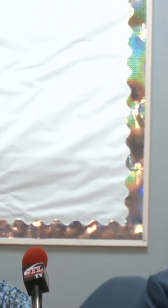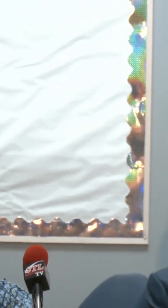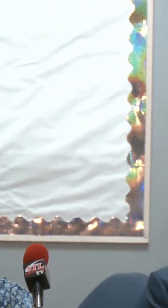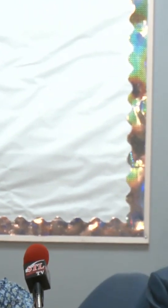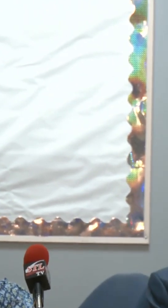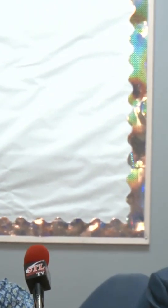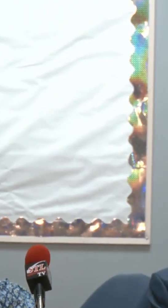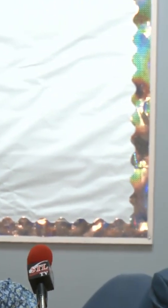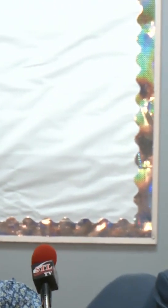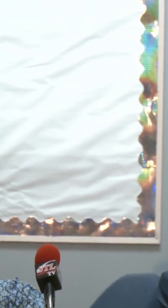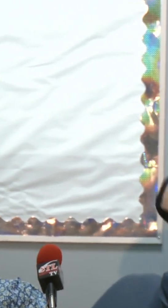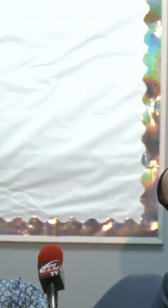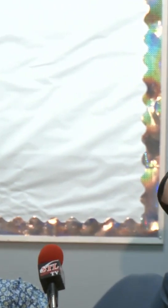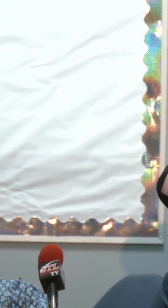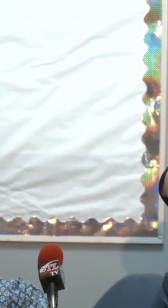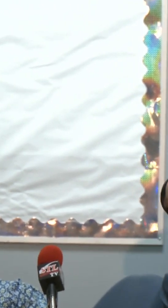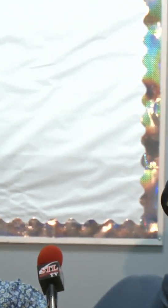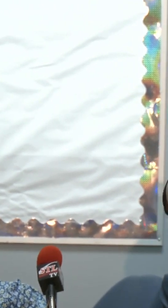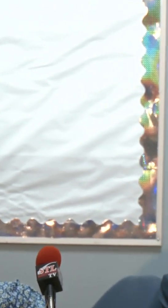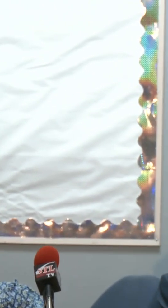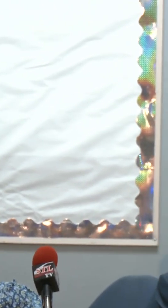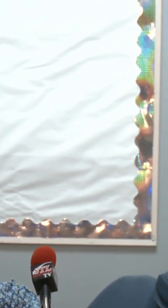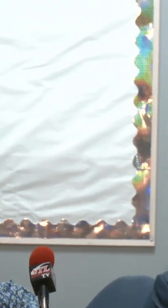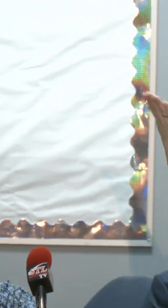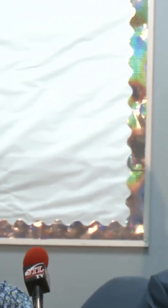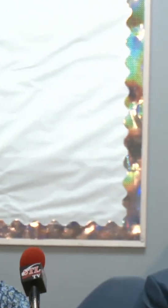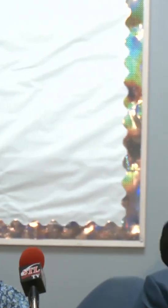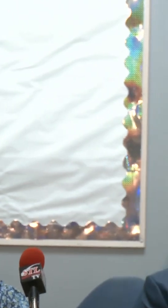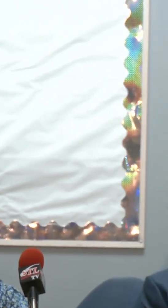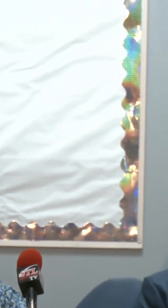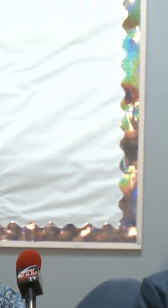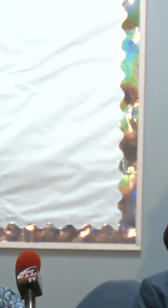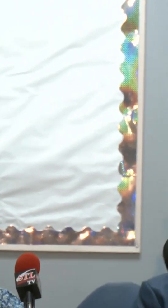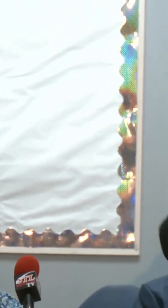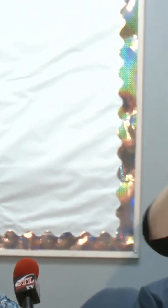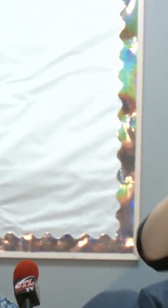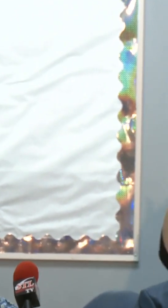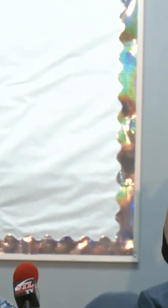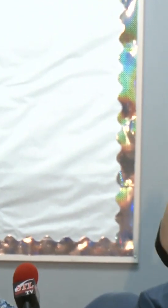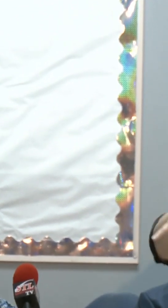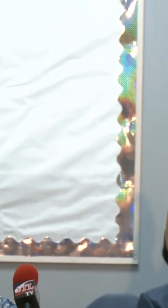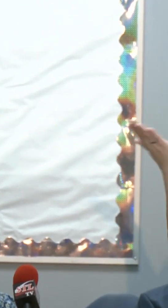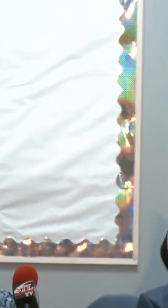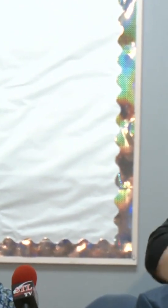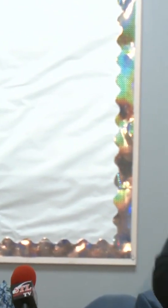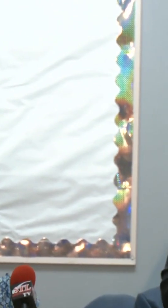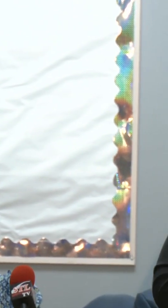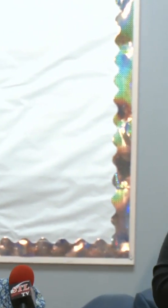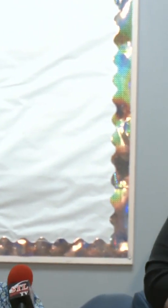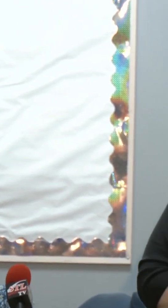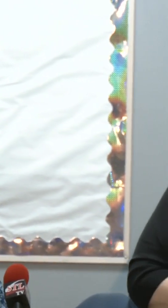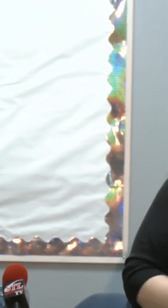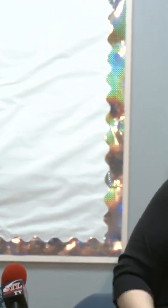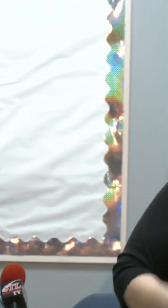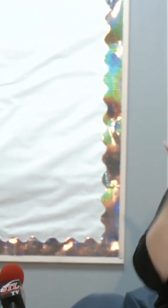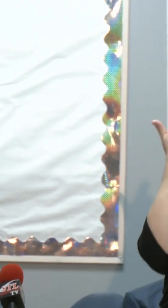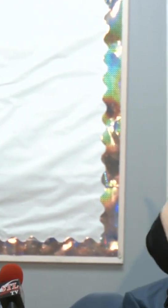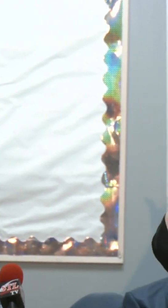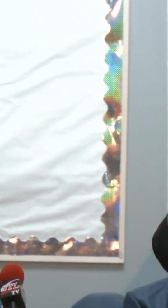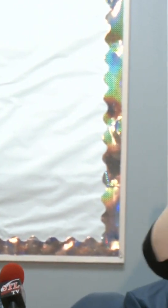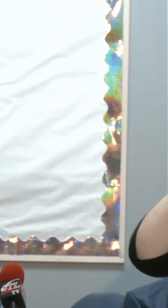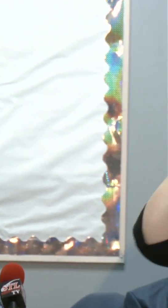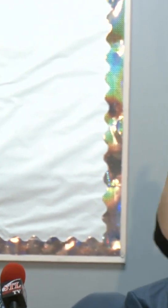are investing in city services and the hardworking people who provide them. So we have most recently